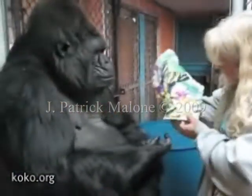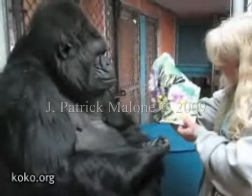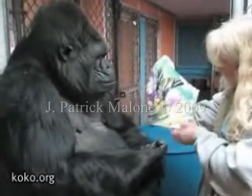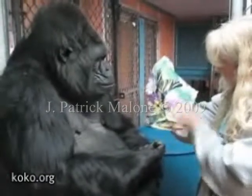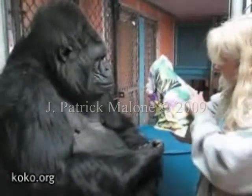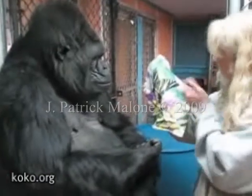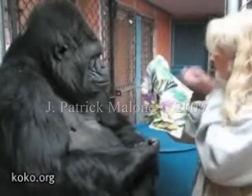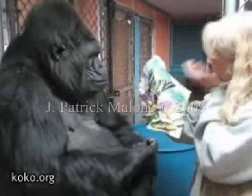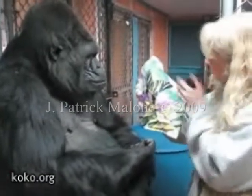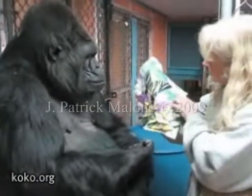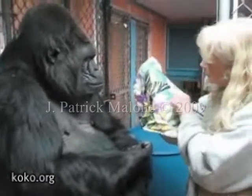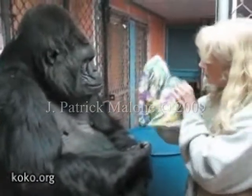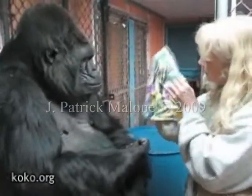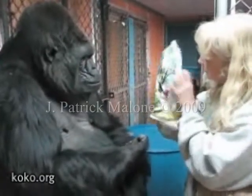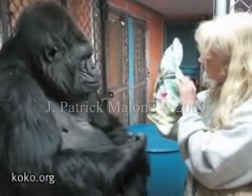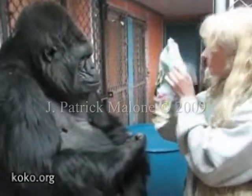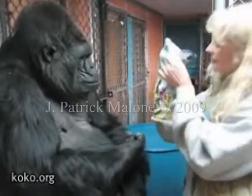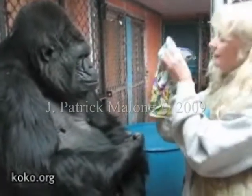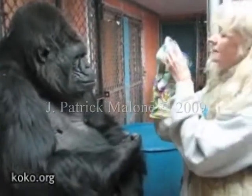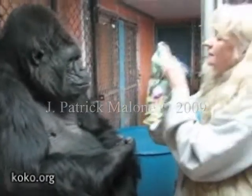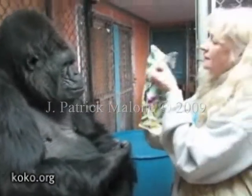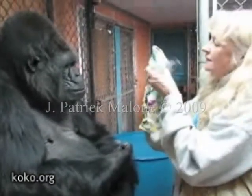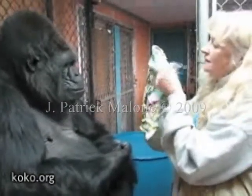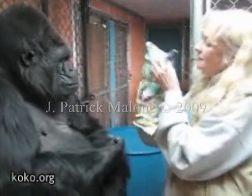else? It has grass. Do you see anything else on there?